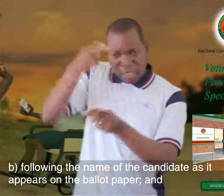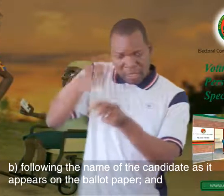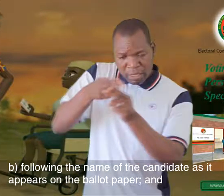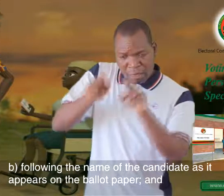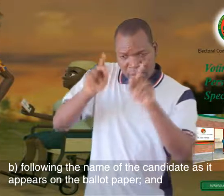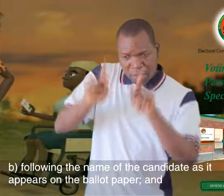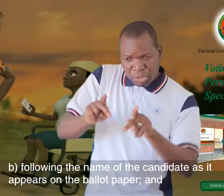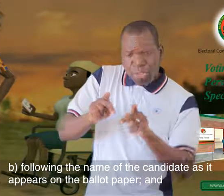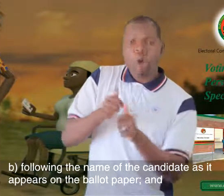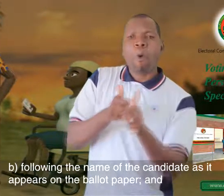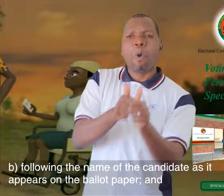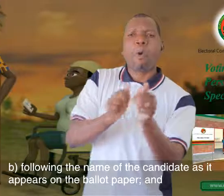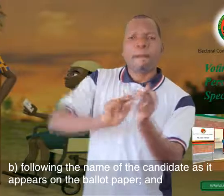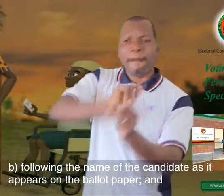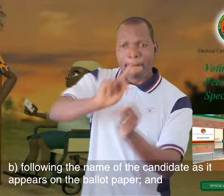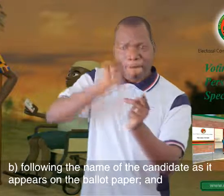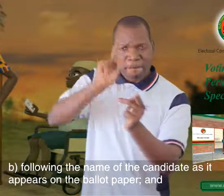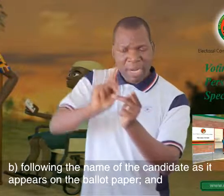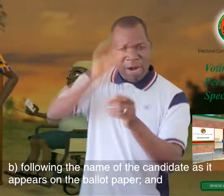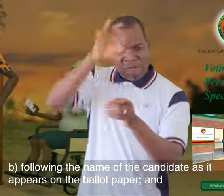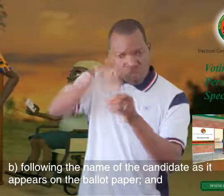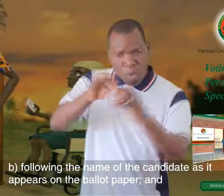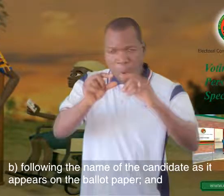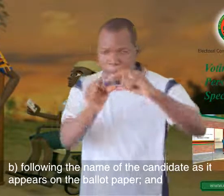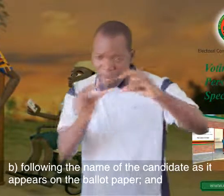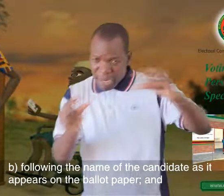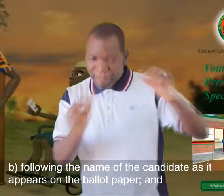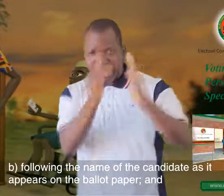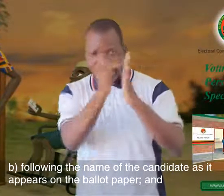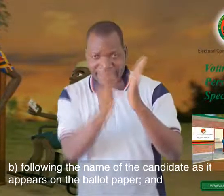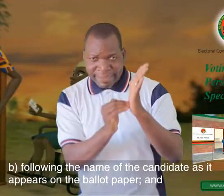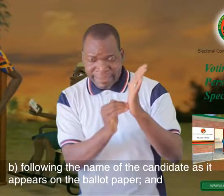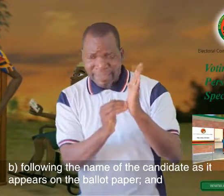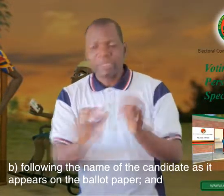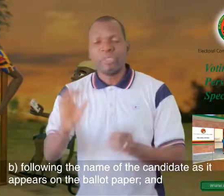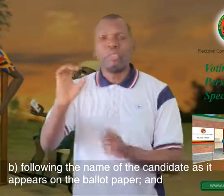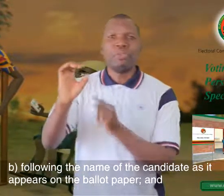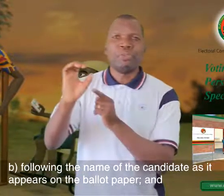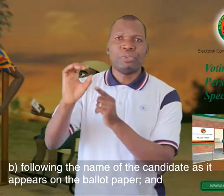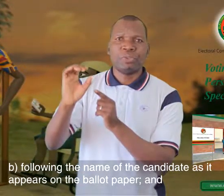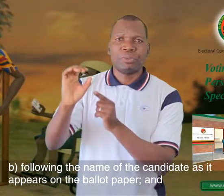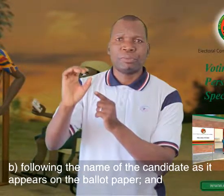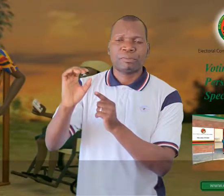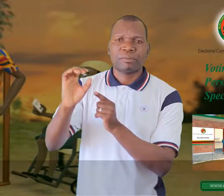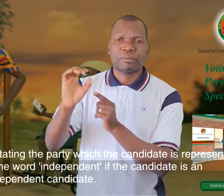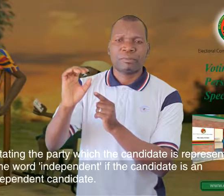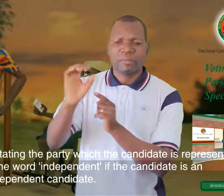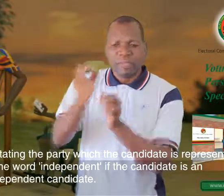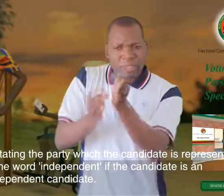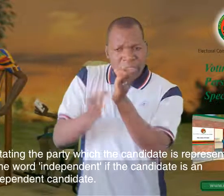B. Following the name of the candidate as it appears on the ballot paper. And